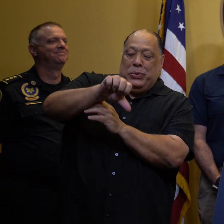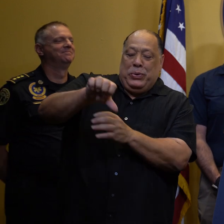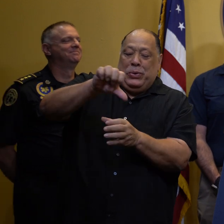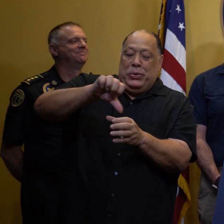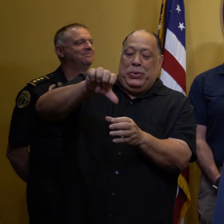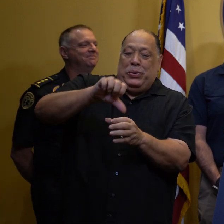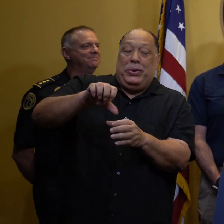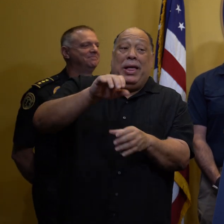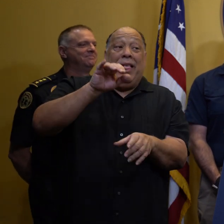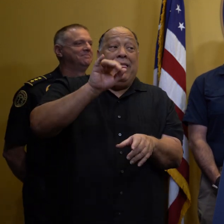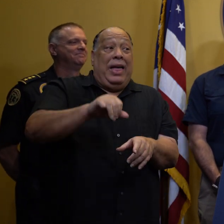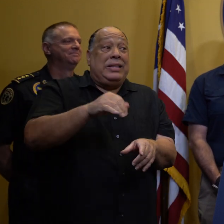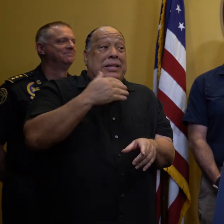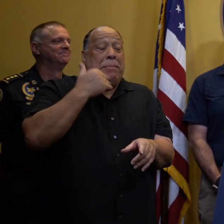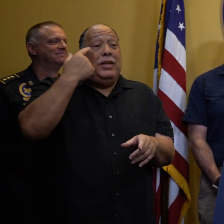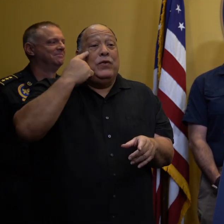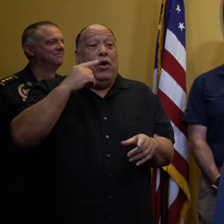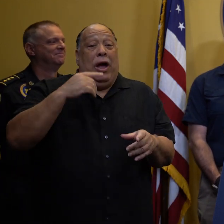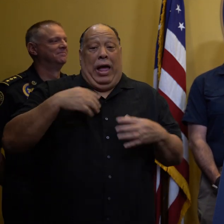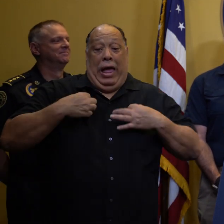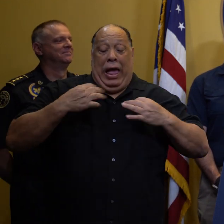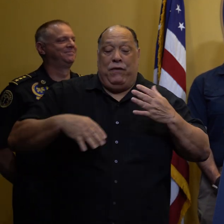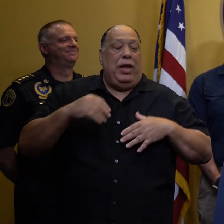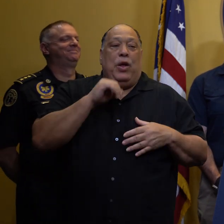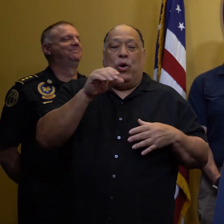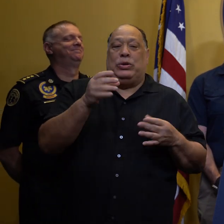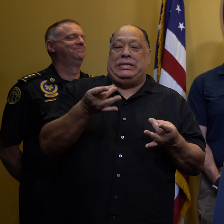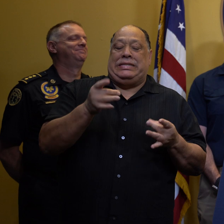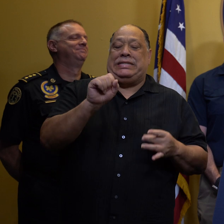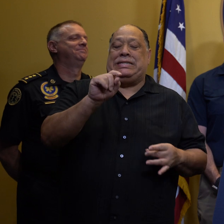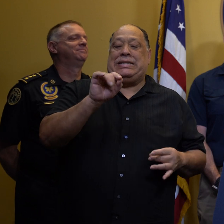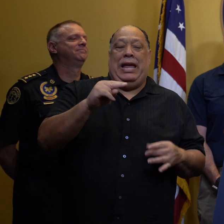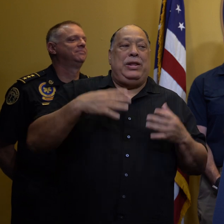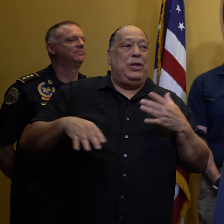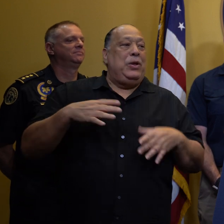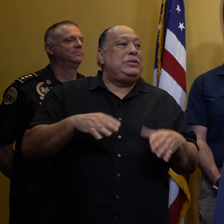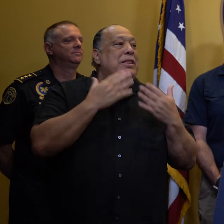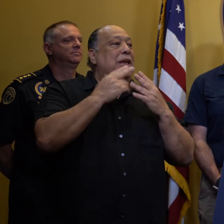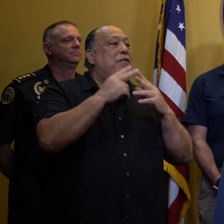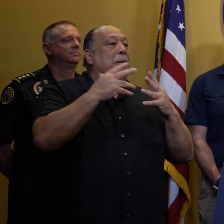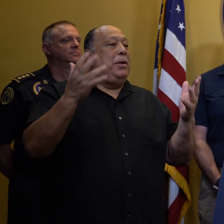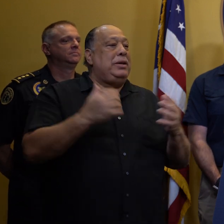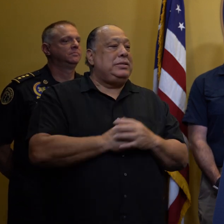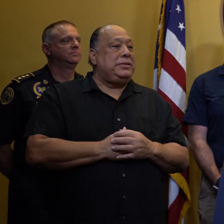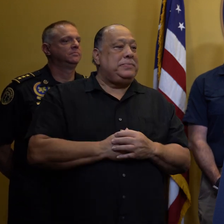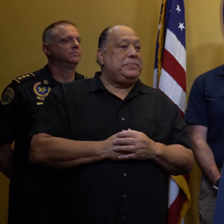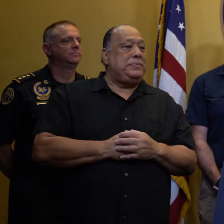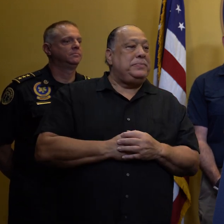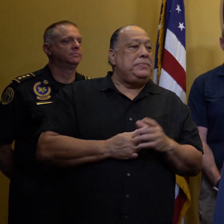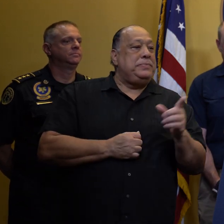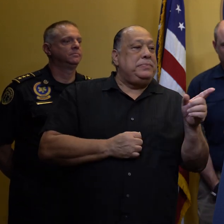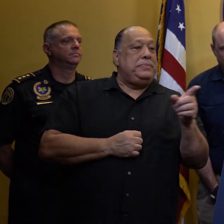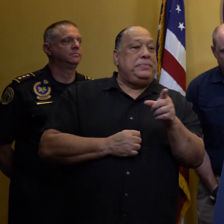And that's also the best for an outfit because it won't stain your clothes. Thank you, Mayor. Thank you So very we're off much. topic? Can